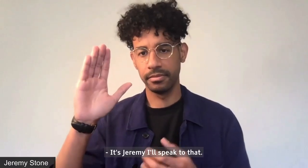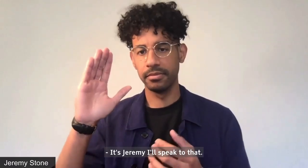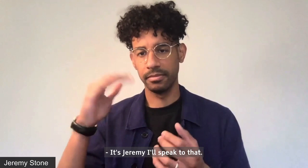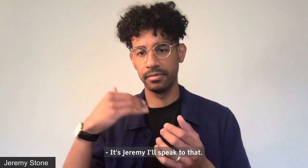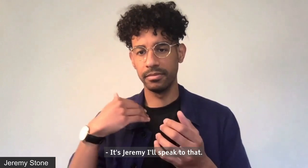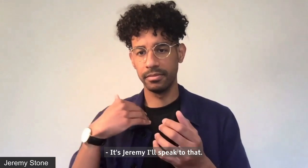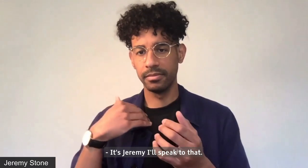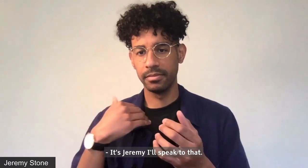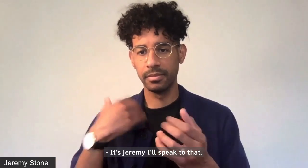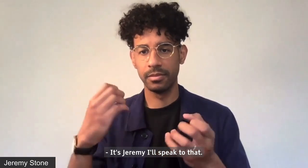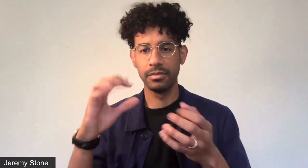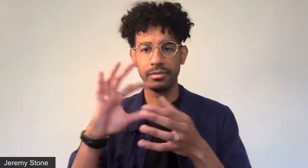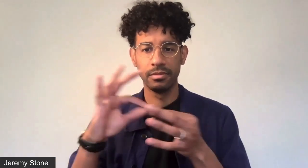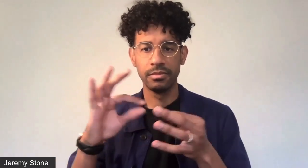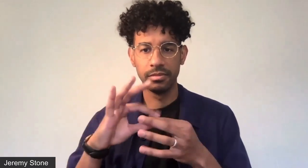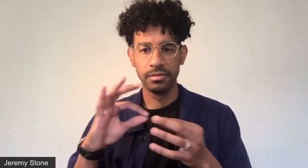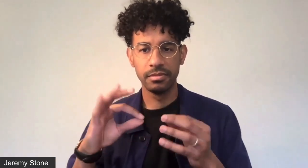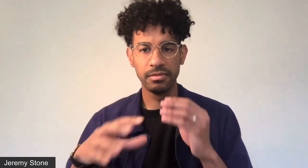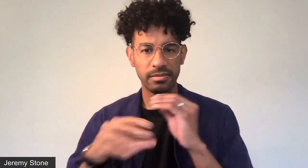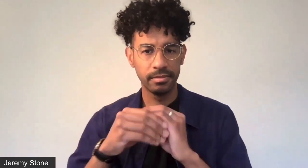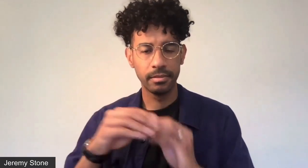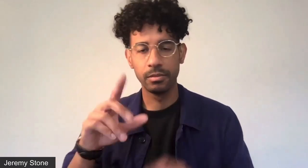Jeremy. This is Jeremy, I'll speak to that.